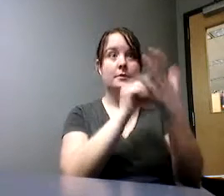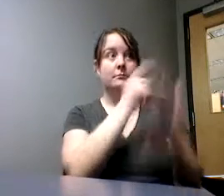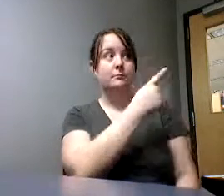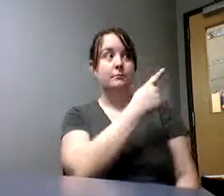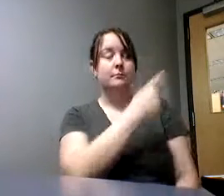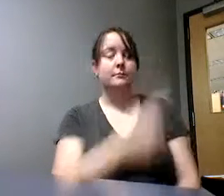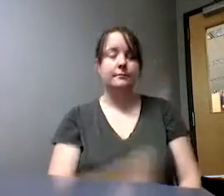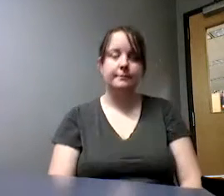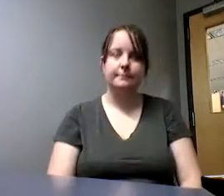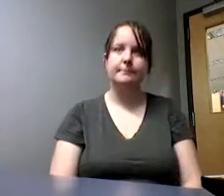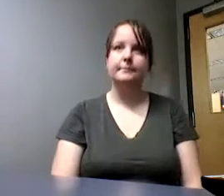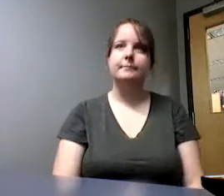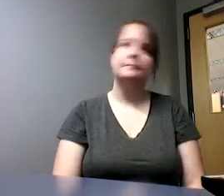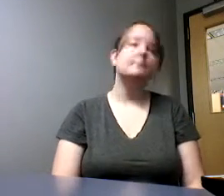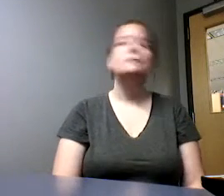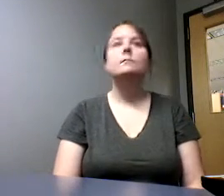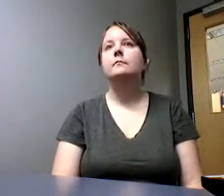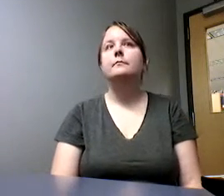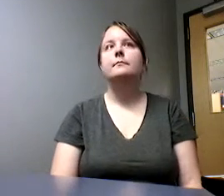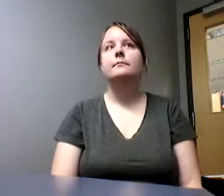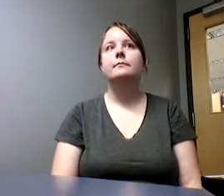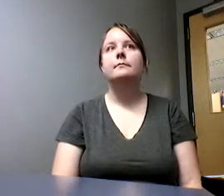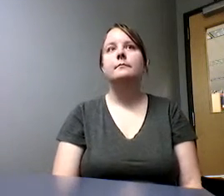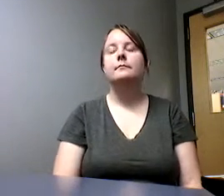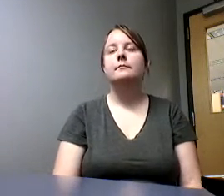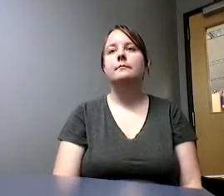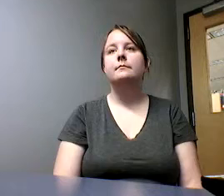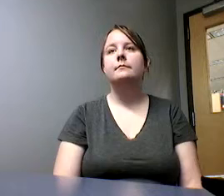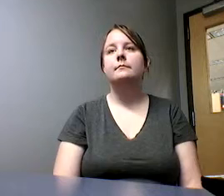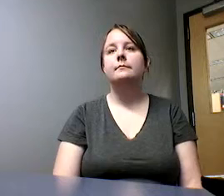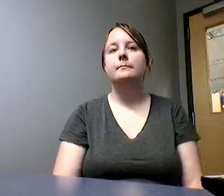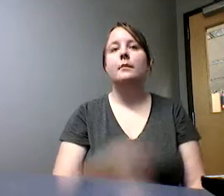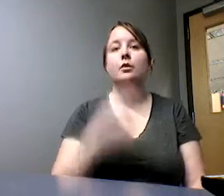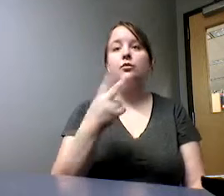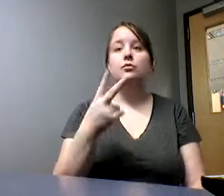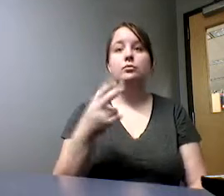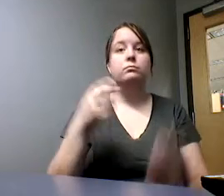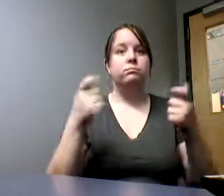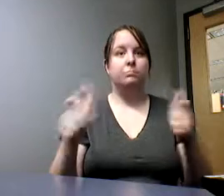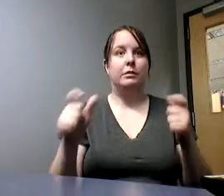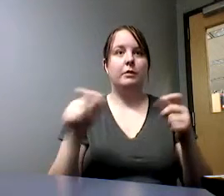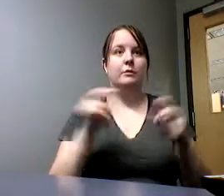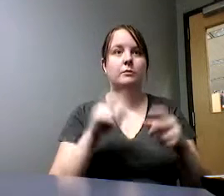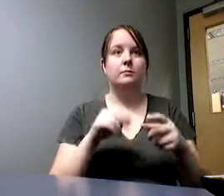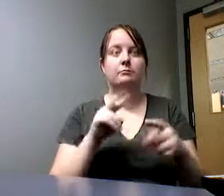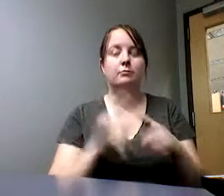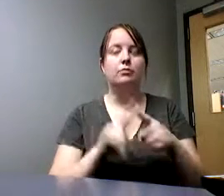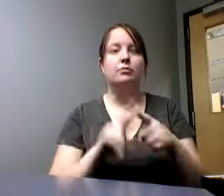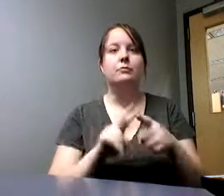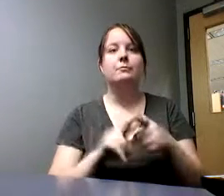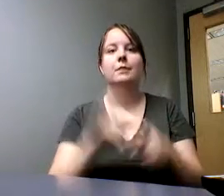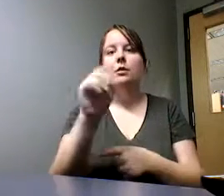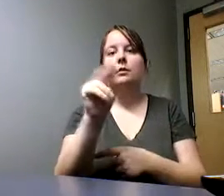Other term, the two major ones, we're looking at evaporation, and this is the second one, condensation. Basically, you can say that these two